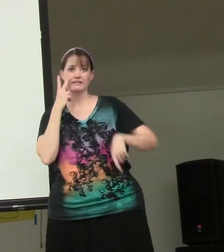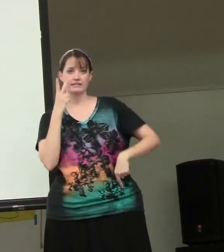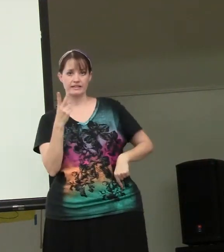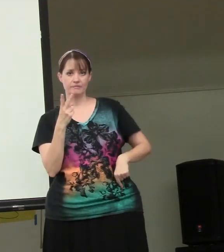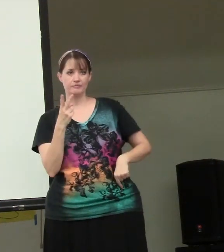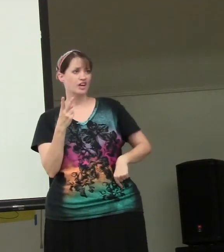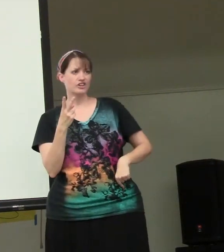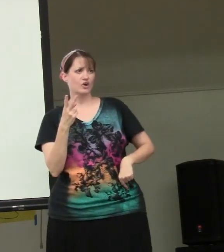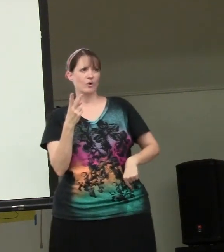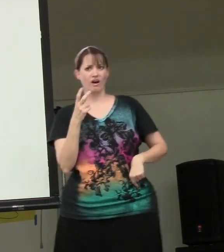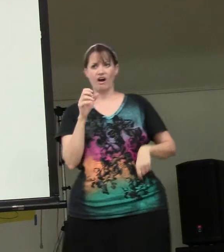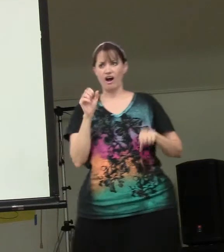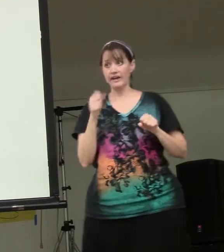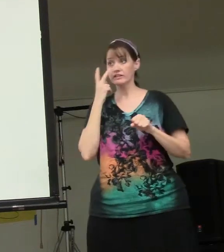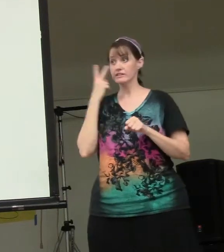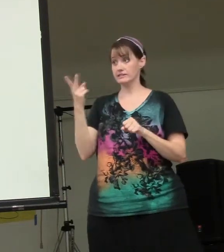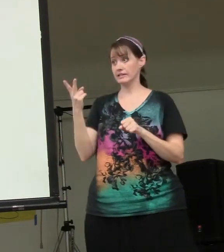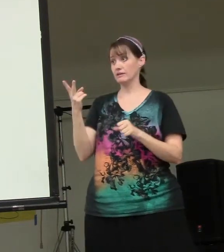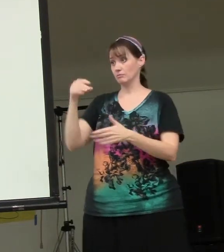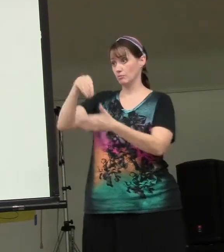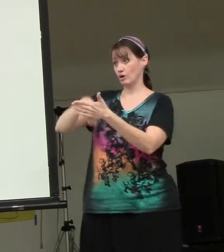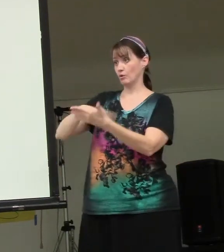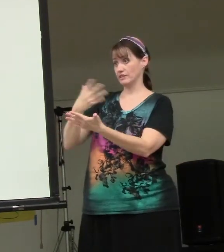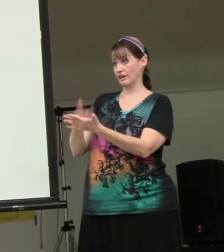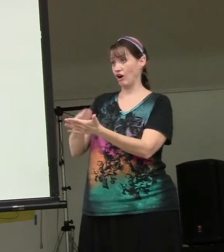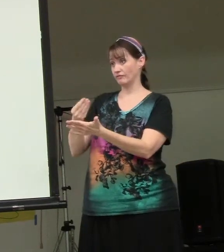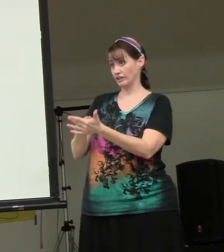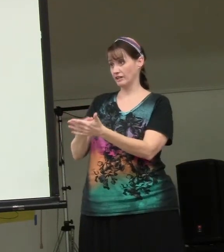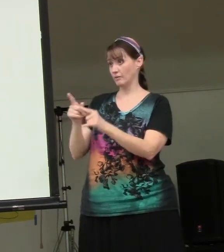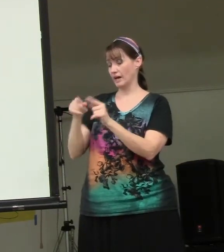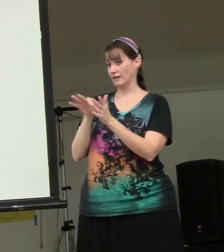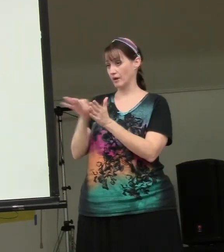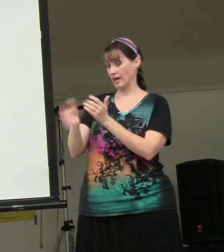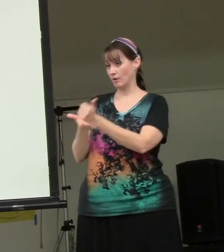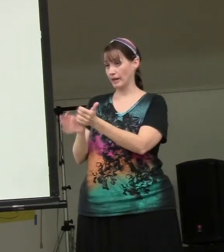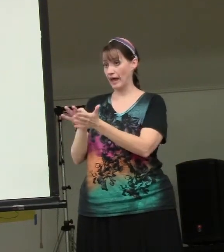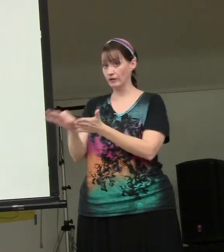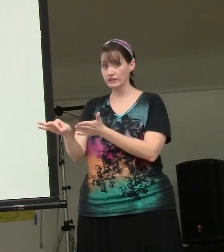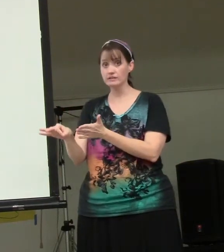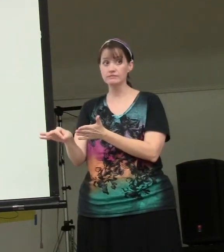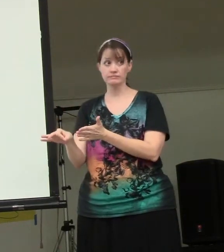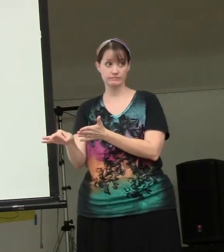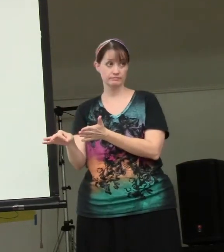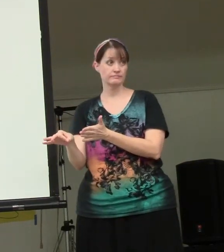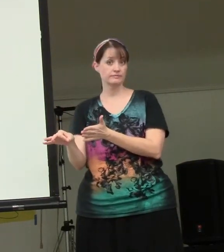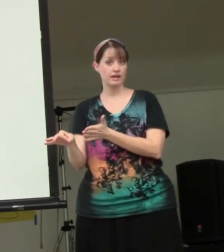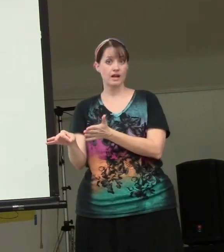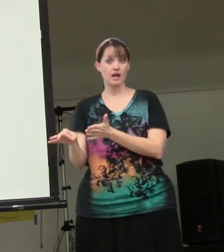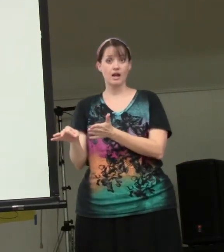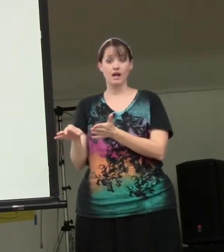see. You know, I can see what goes in the offering when I help count it.